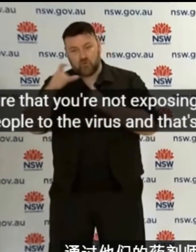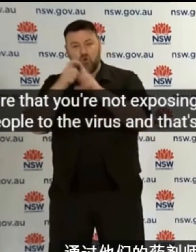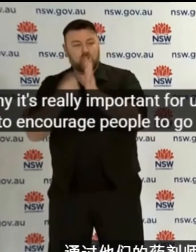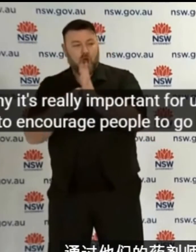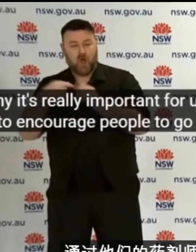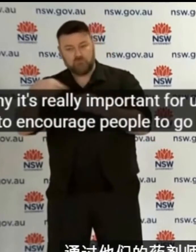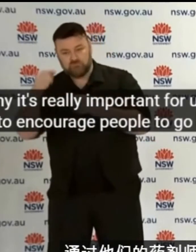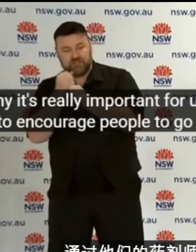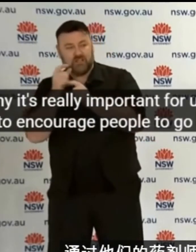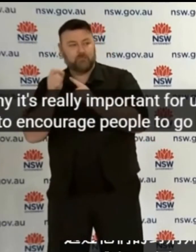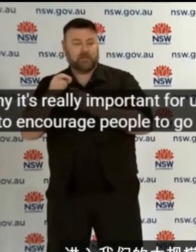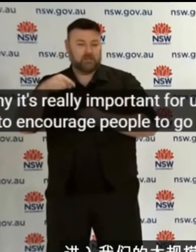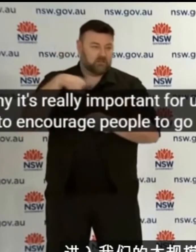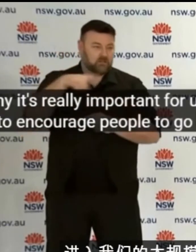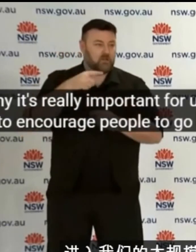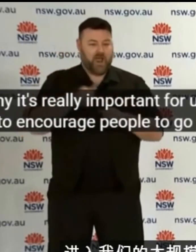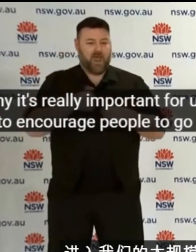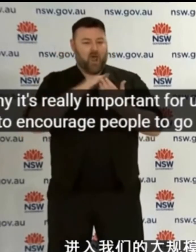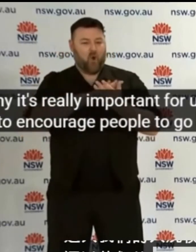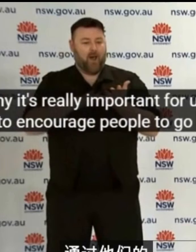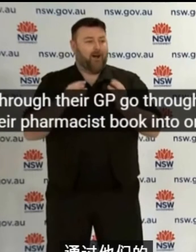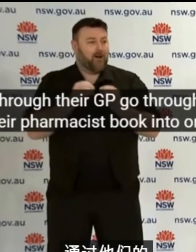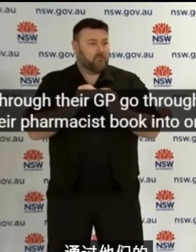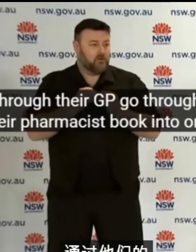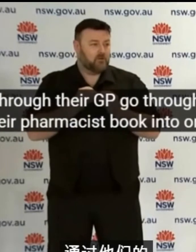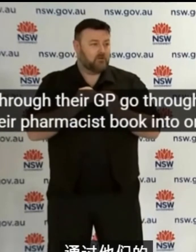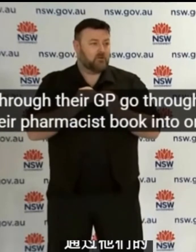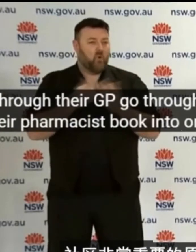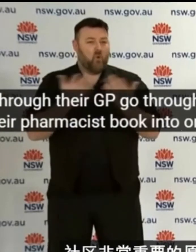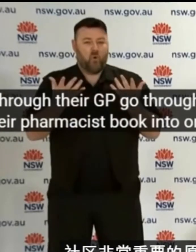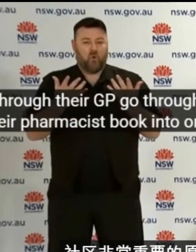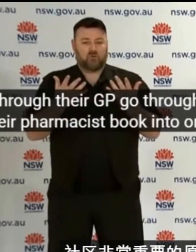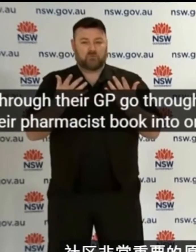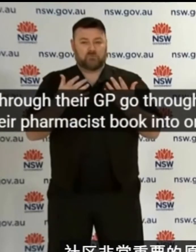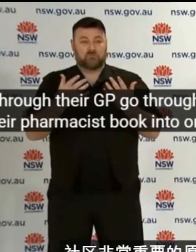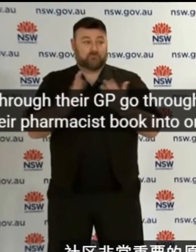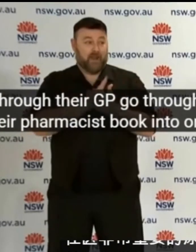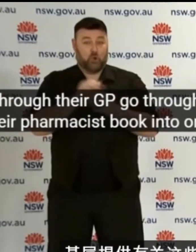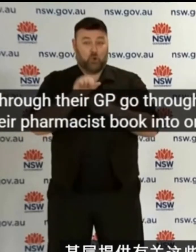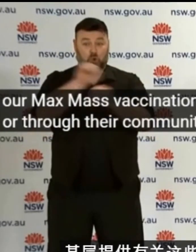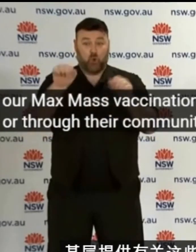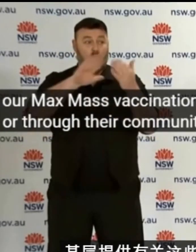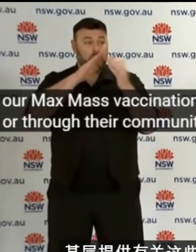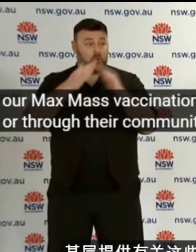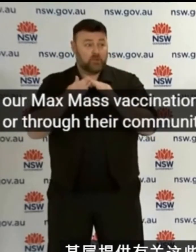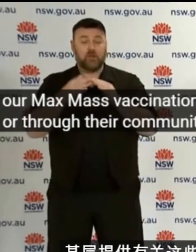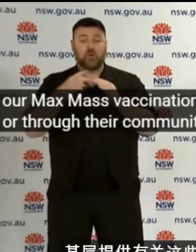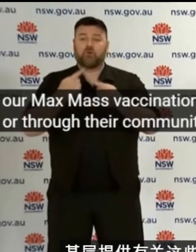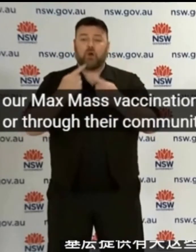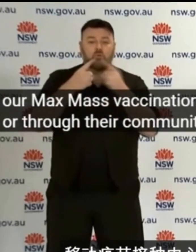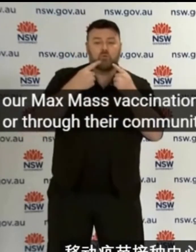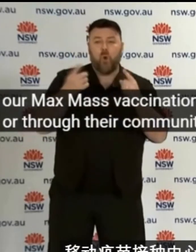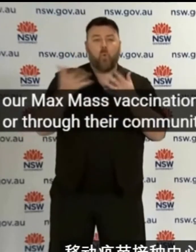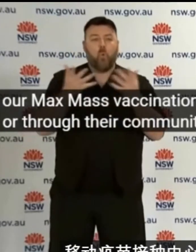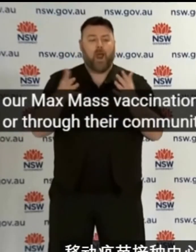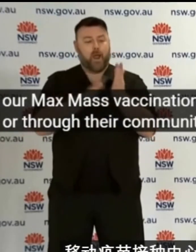mass vaccination hubs, or through their communities. We're providing information at a grassroots level as to where those mobile vaccination hubs are